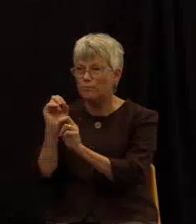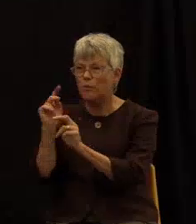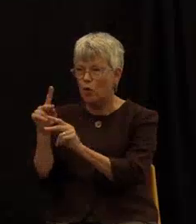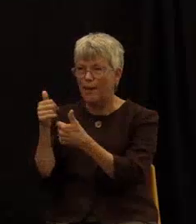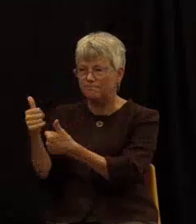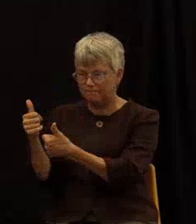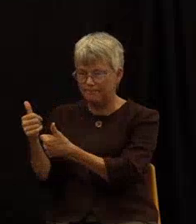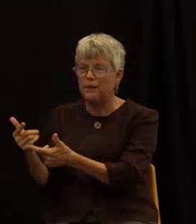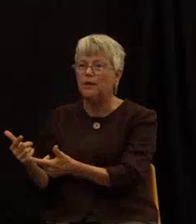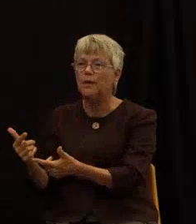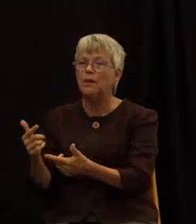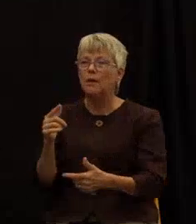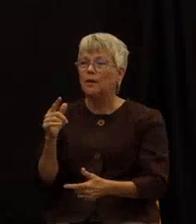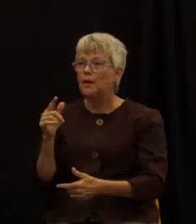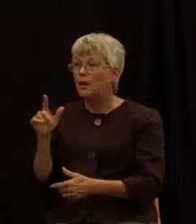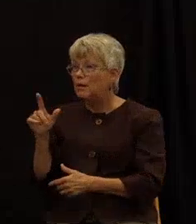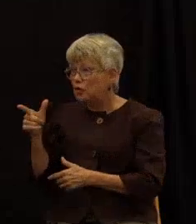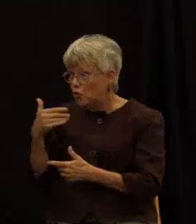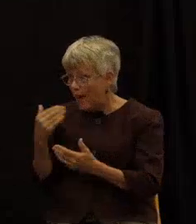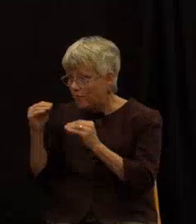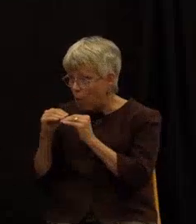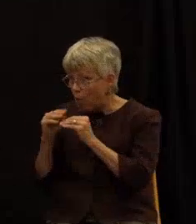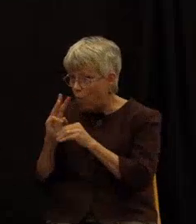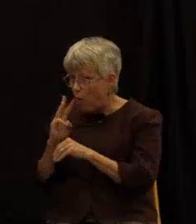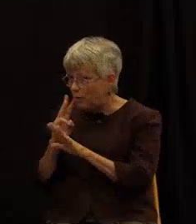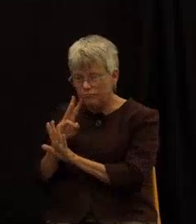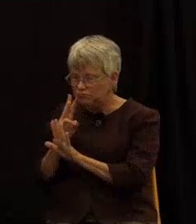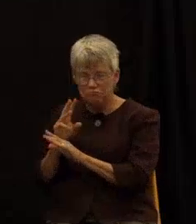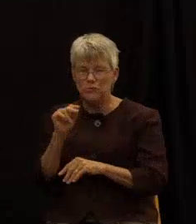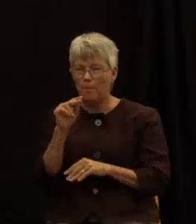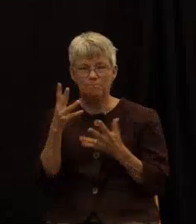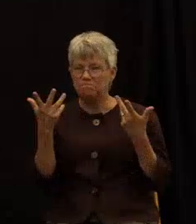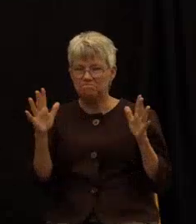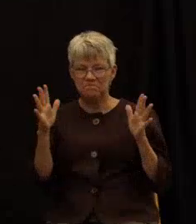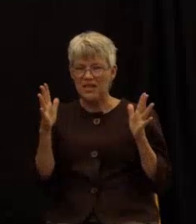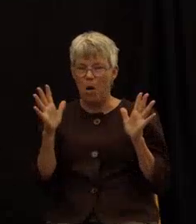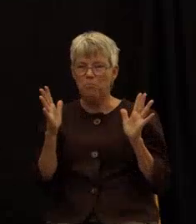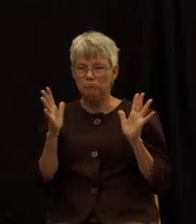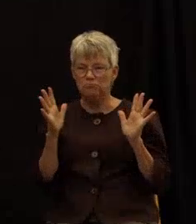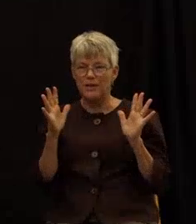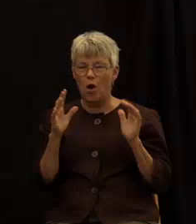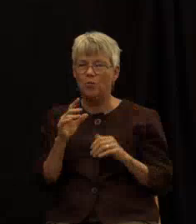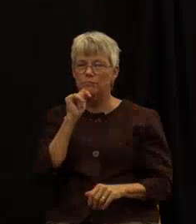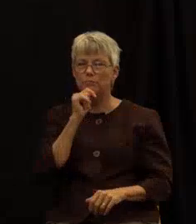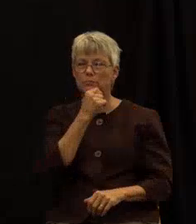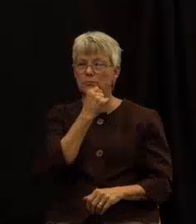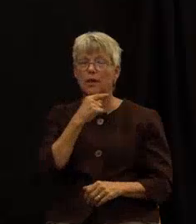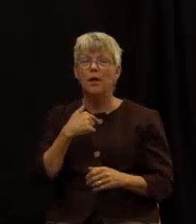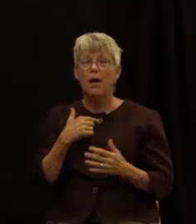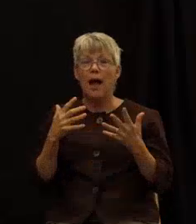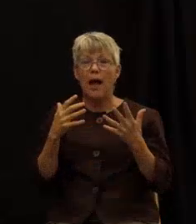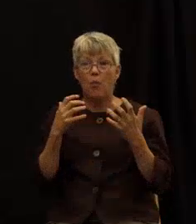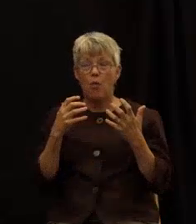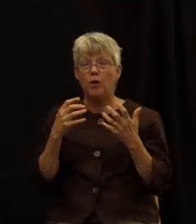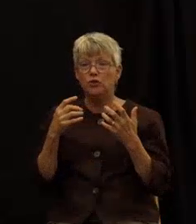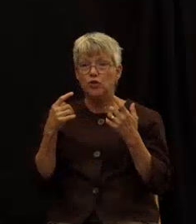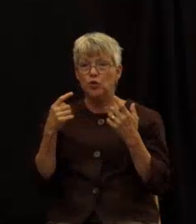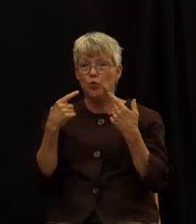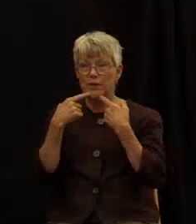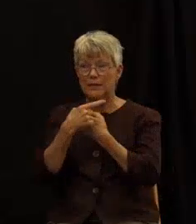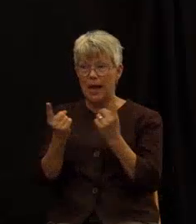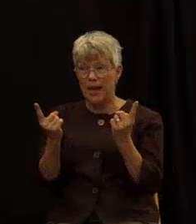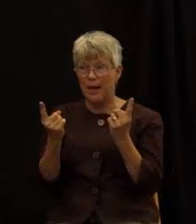Okay, you have anything else? That's all. Okay, and, I would just say that as